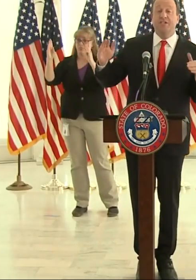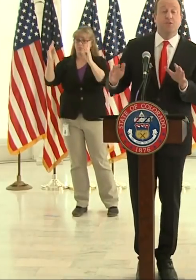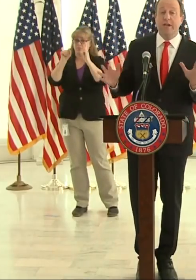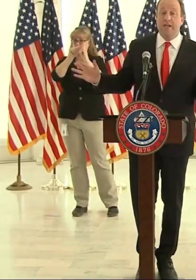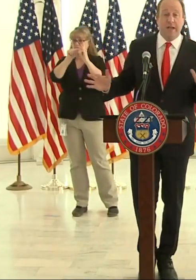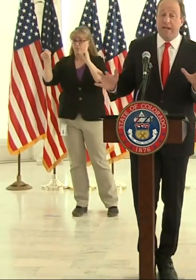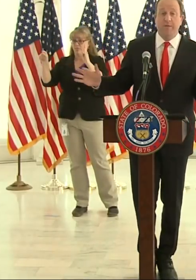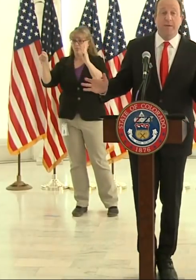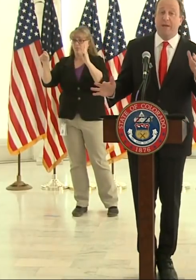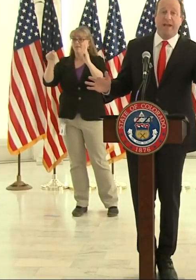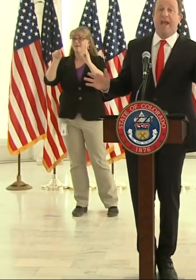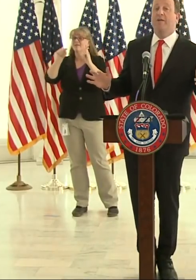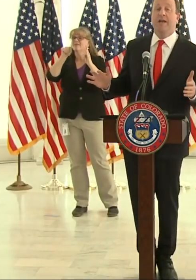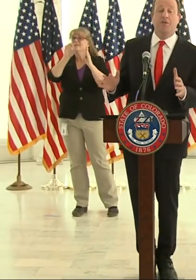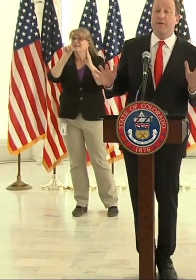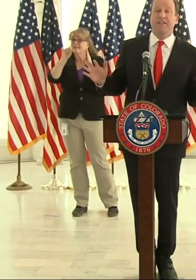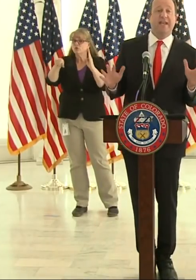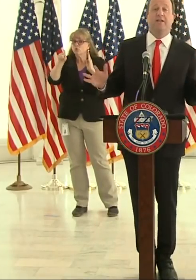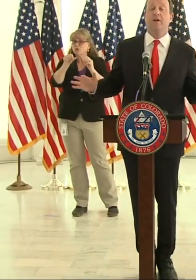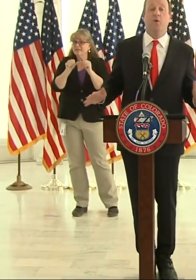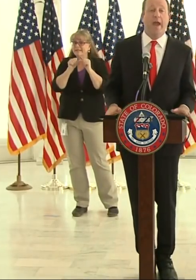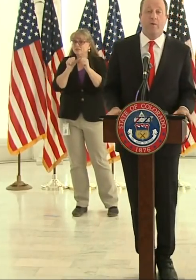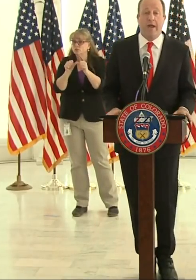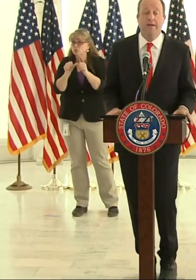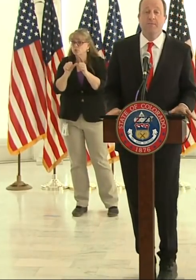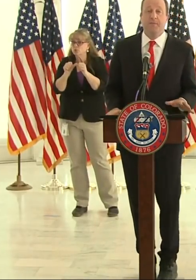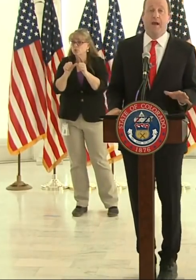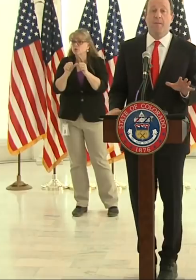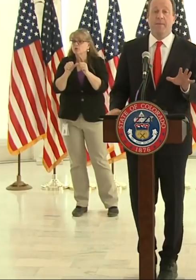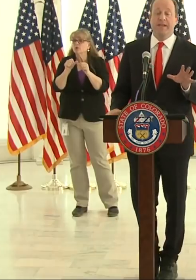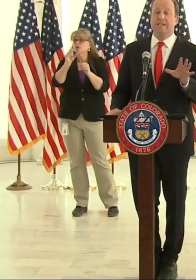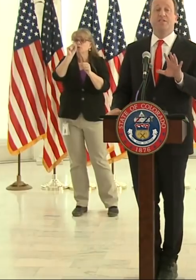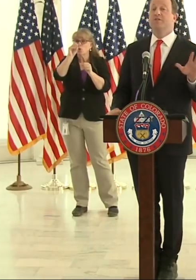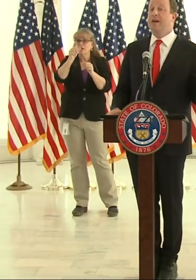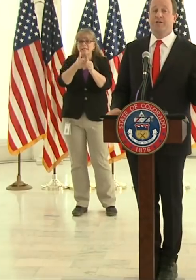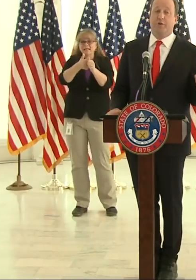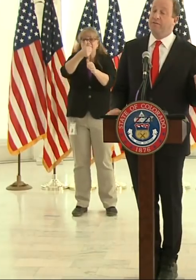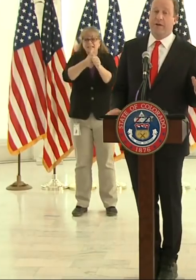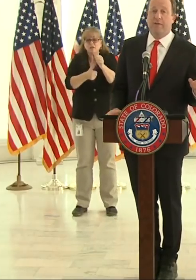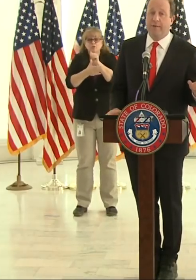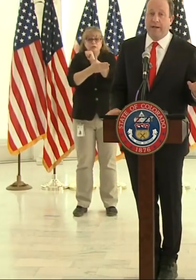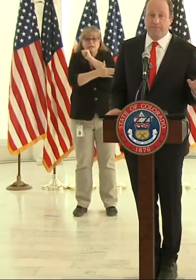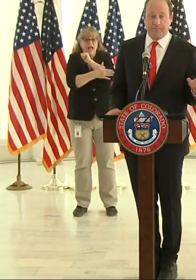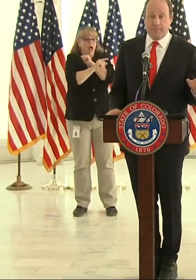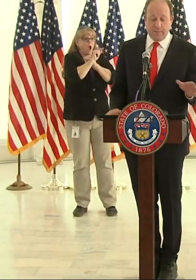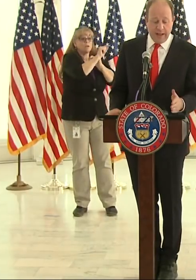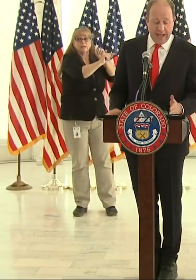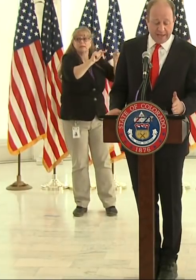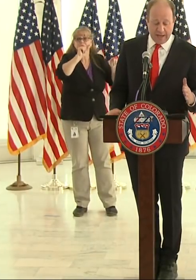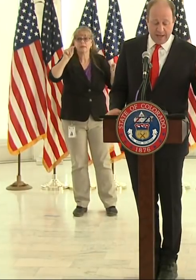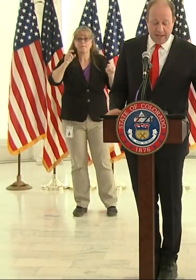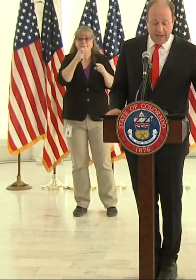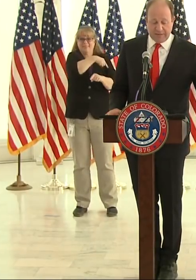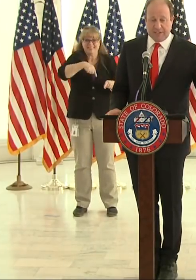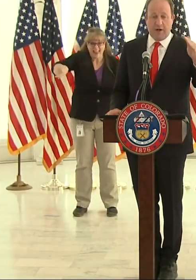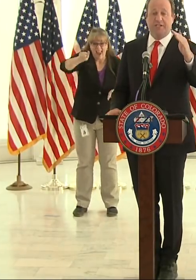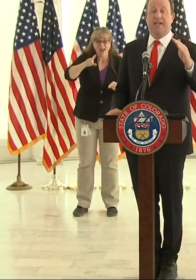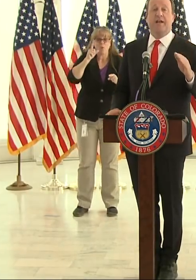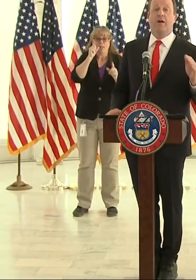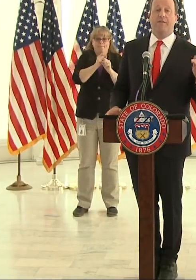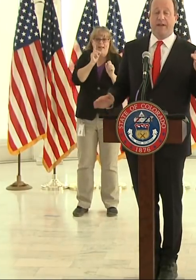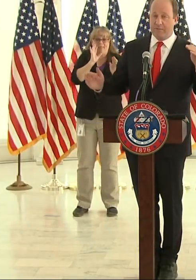to changes that need to be made by county health or by the state along the way, right? This is new territory for everybody. And if